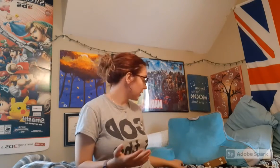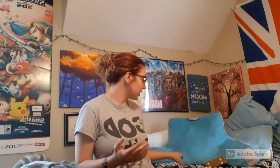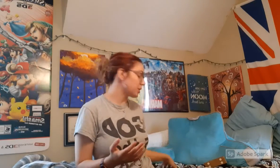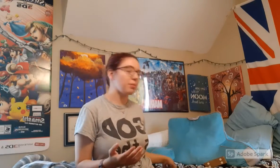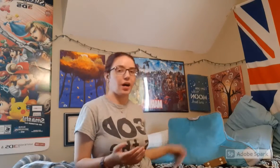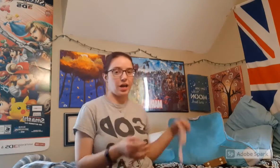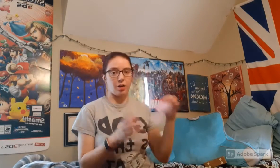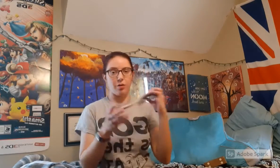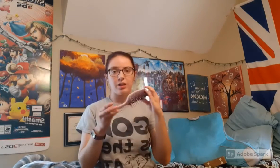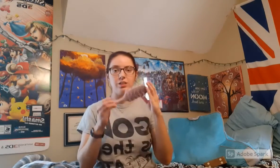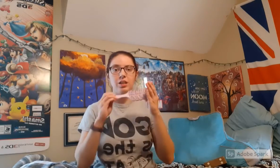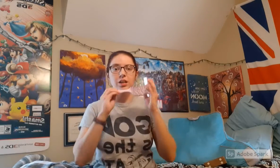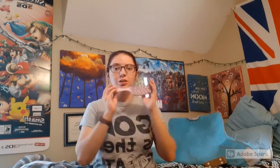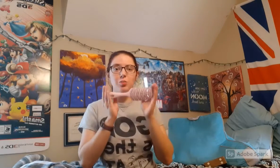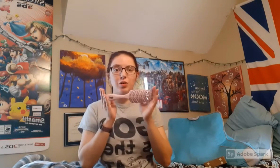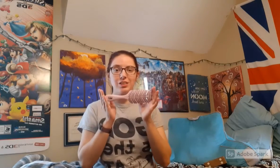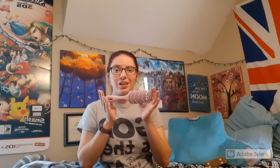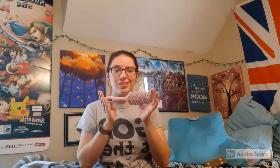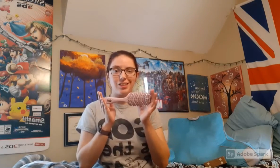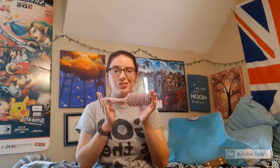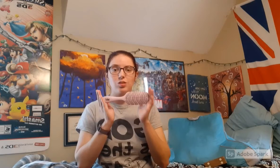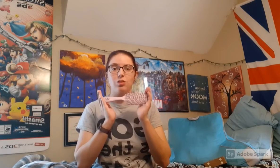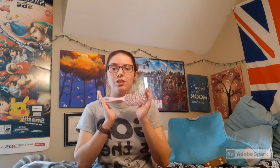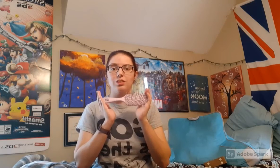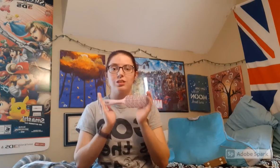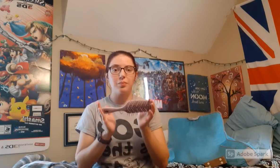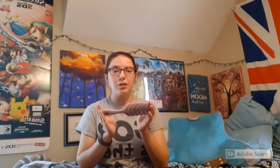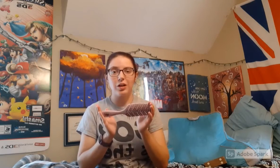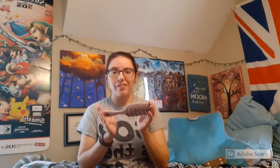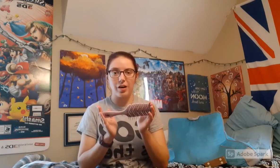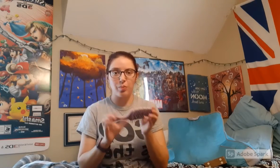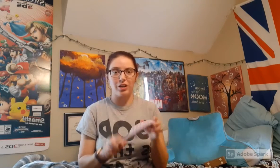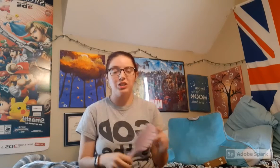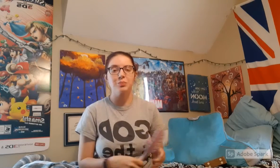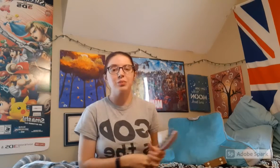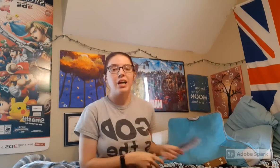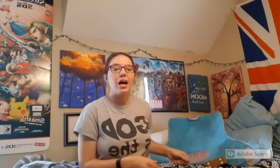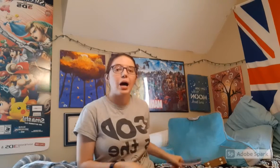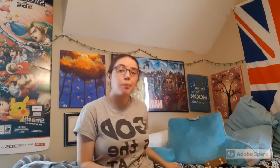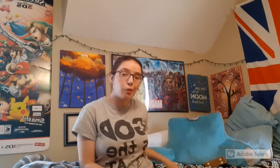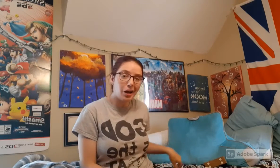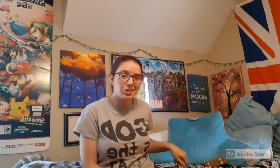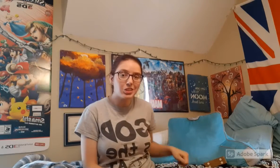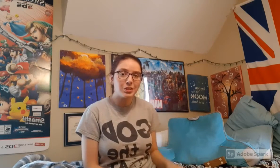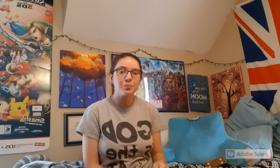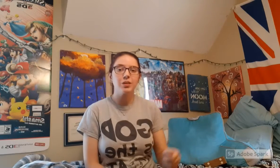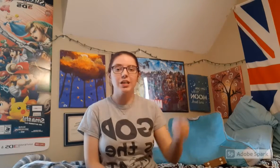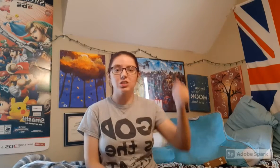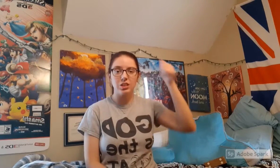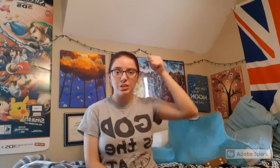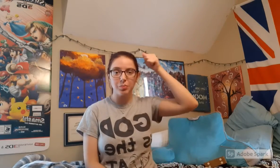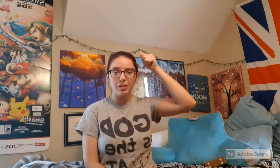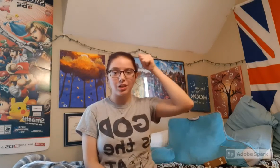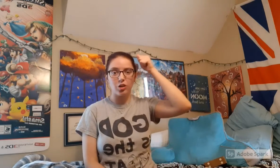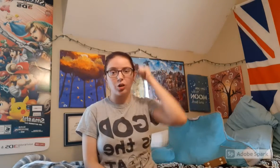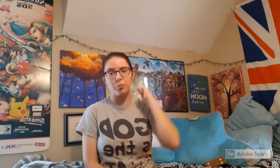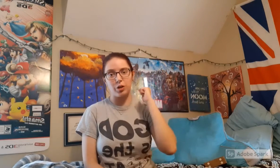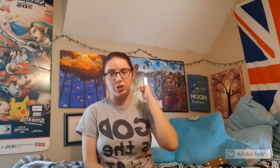is my hairbrush. So brush like this, or some kind of hairbrush. A brush is just simply like you're brushing your